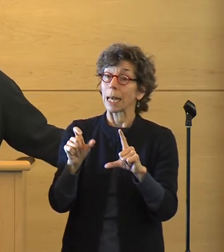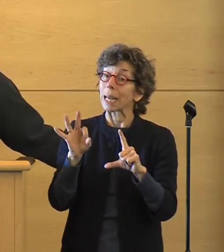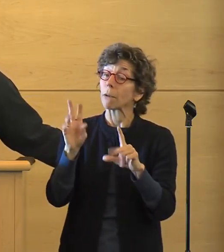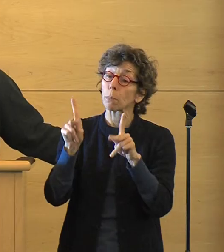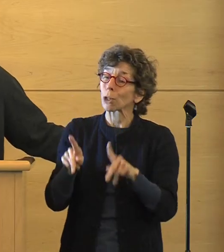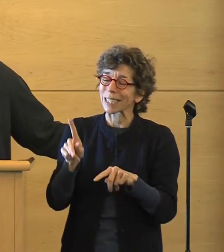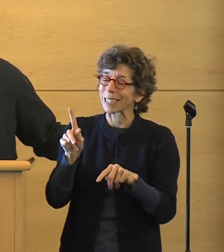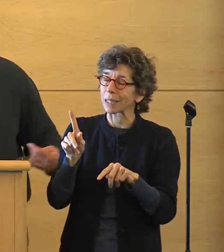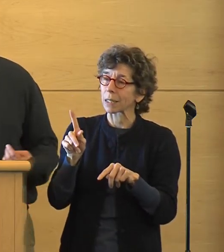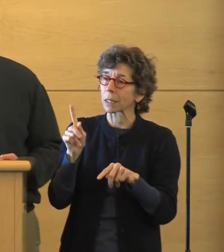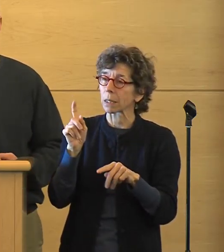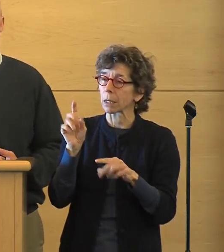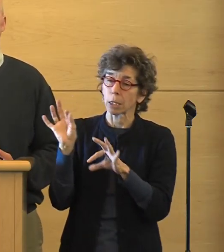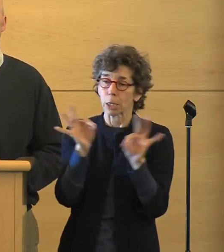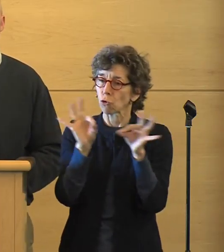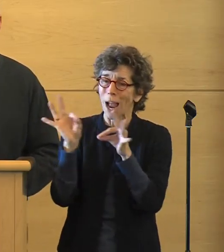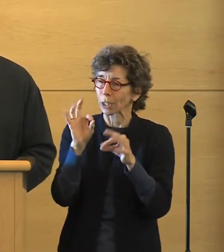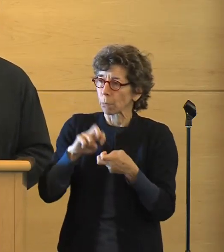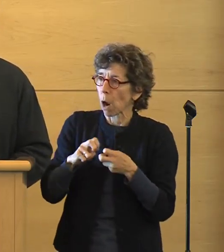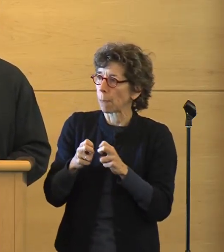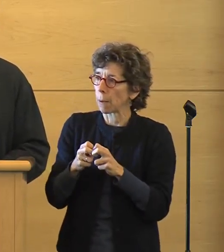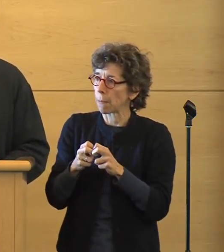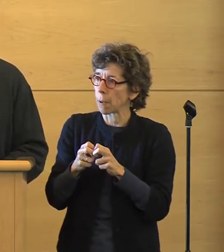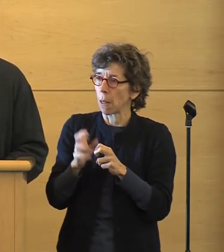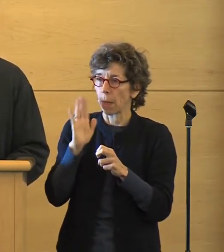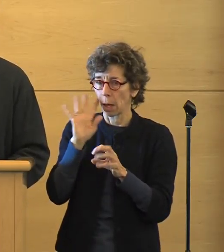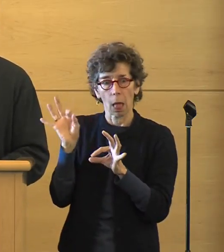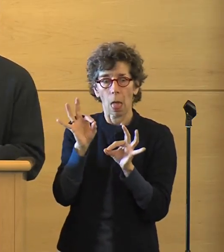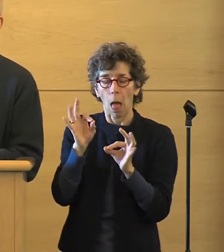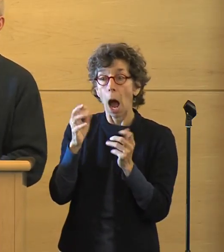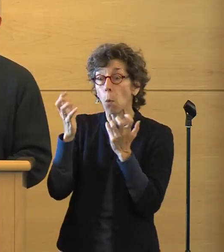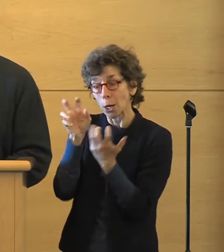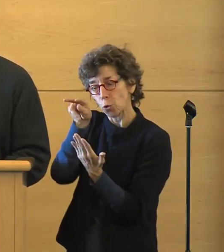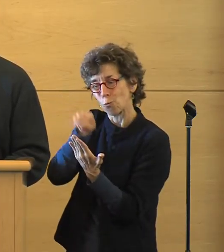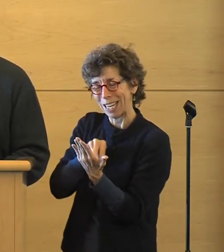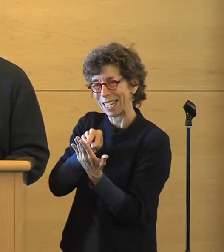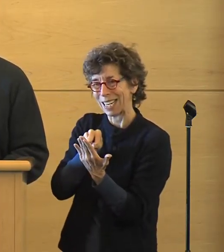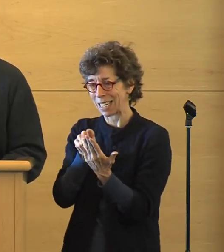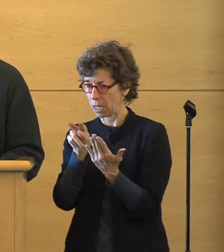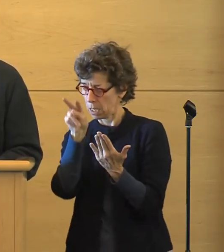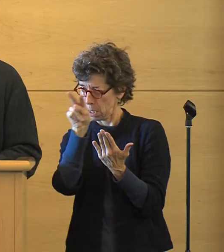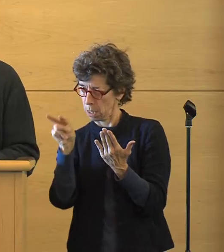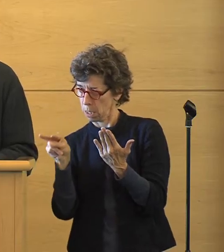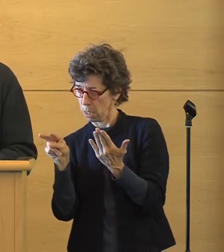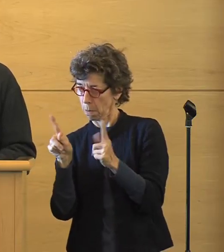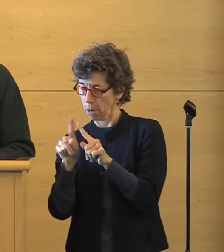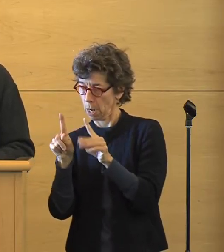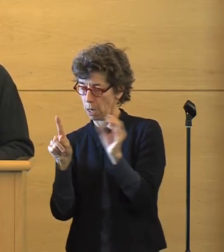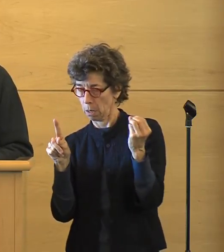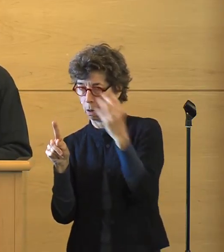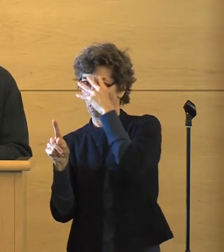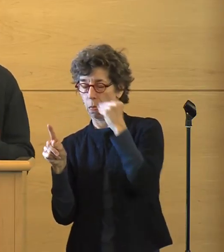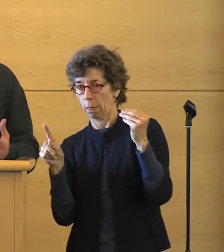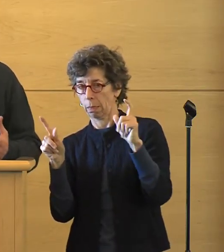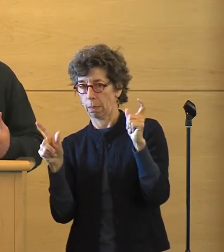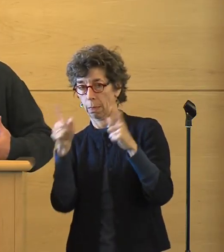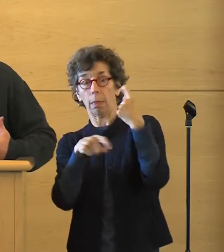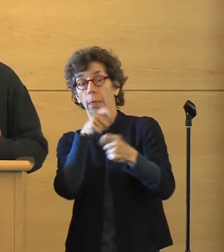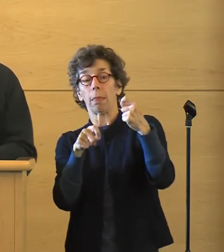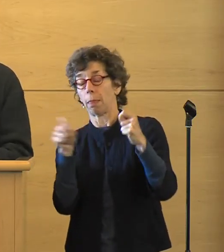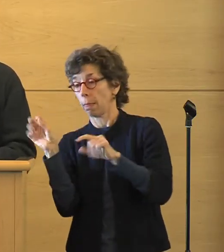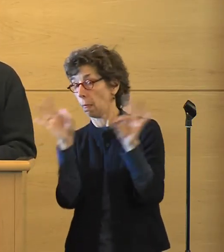all the problems. And if you've got something that is constantly moving on a home page or on any web page, then